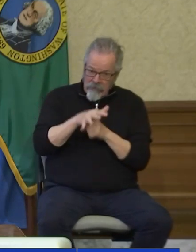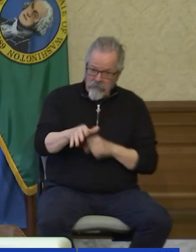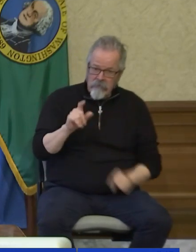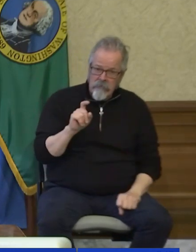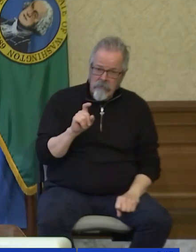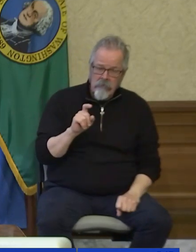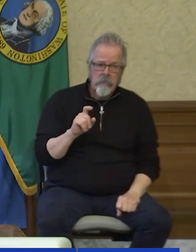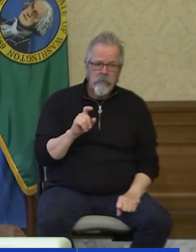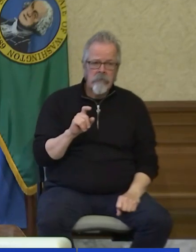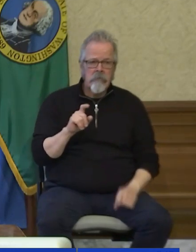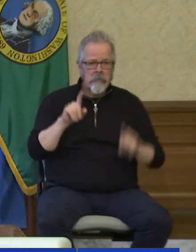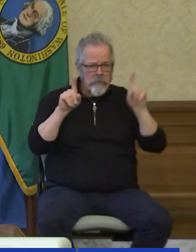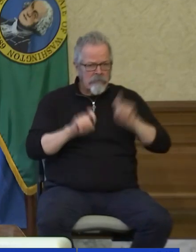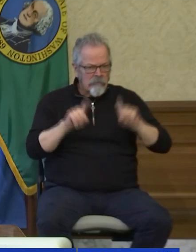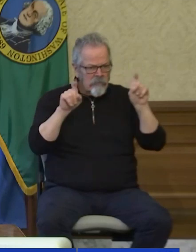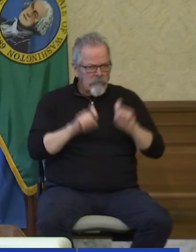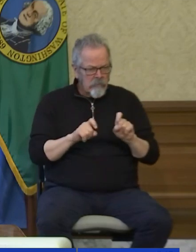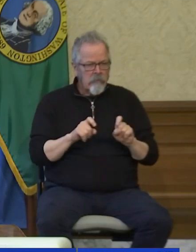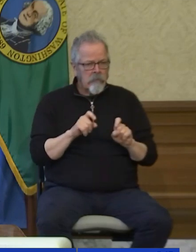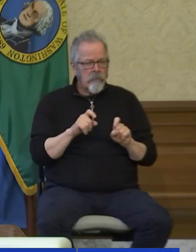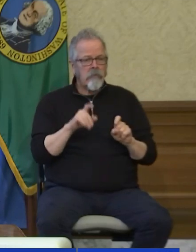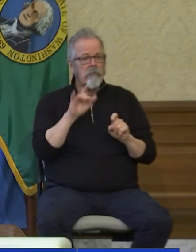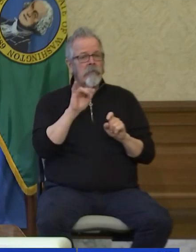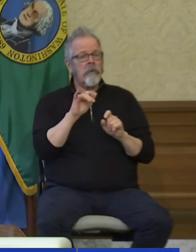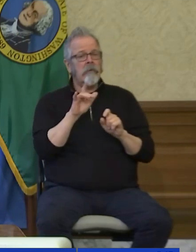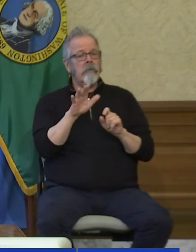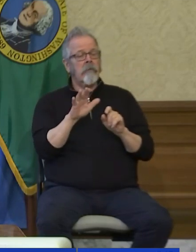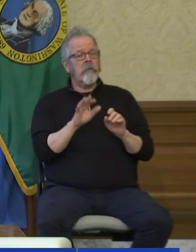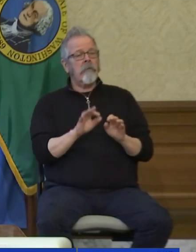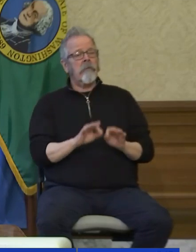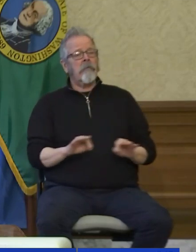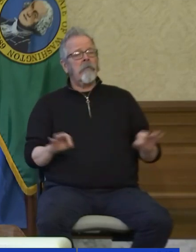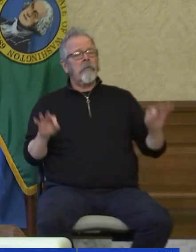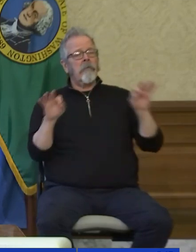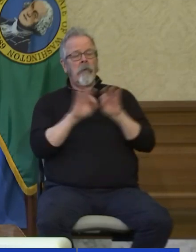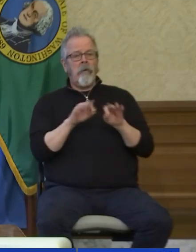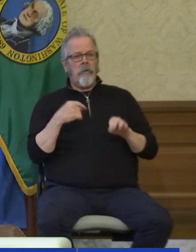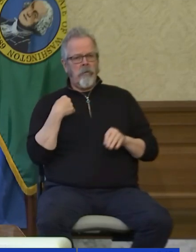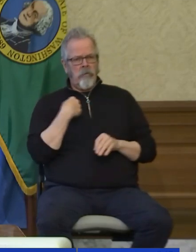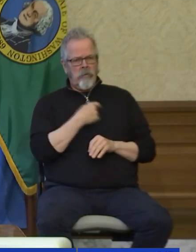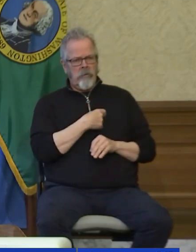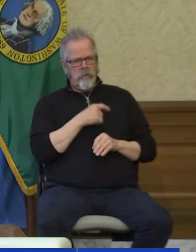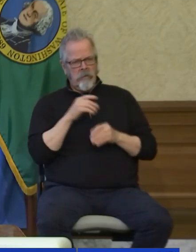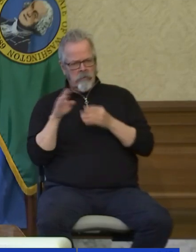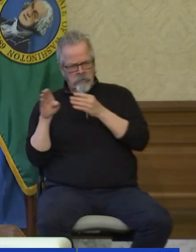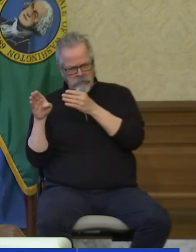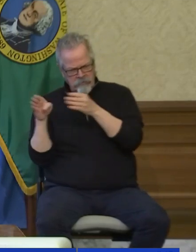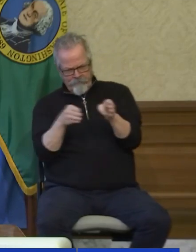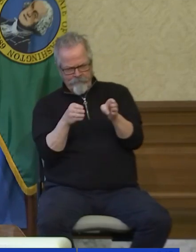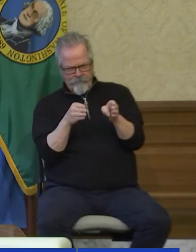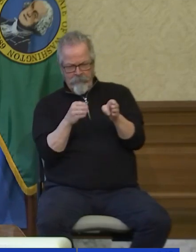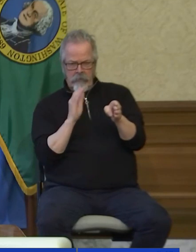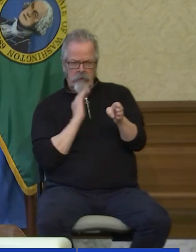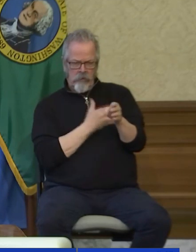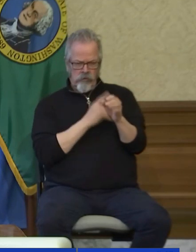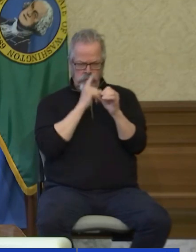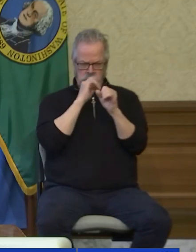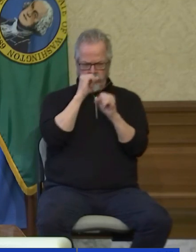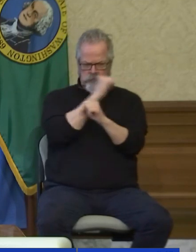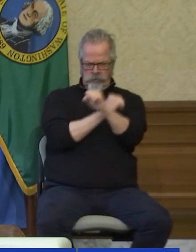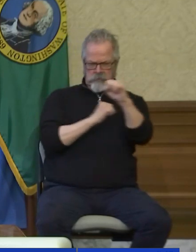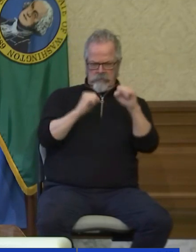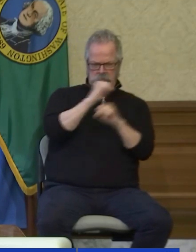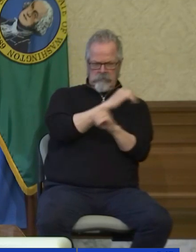the dull instrument of social distancing as our primary weapon against this virus to depending on